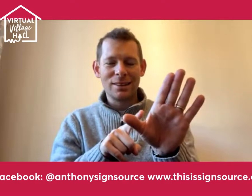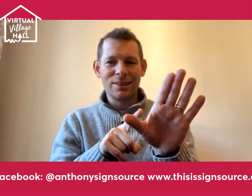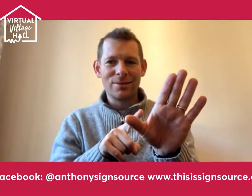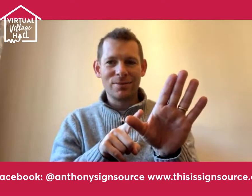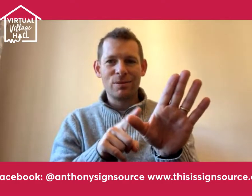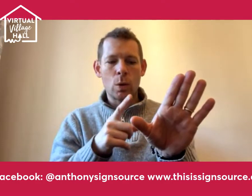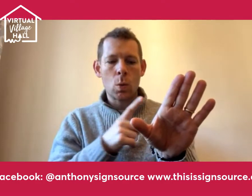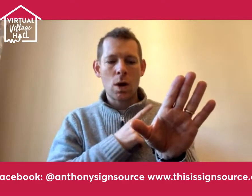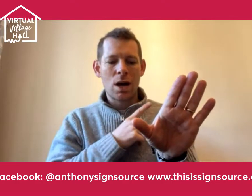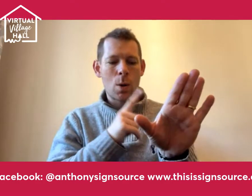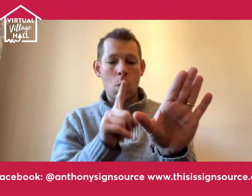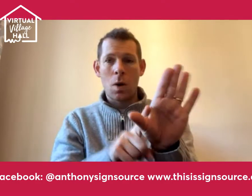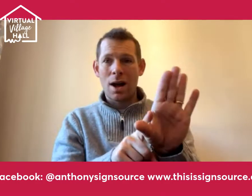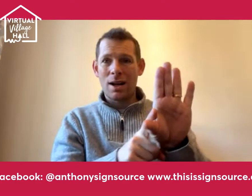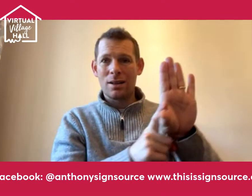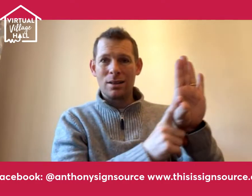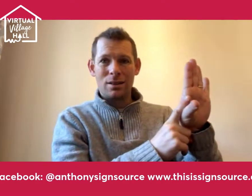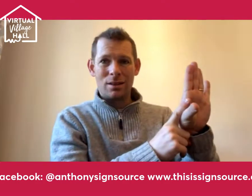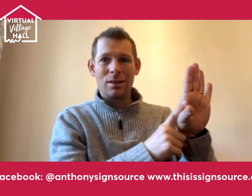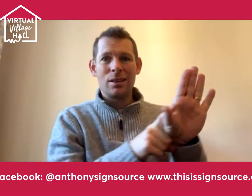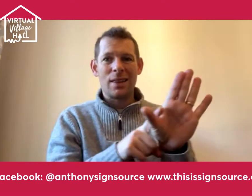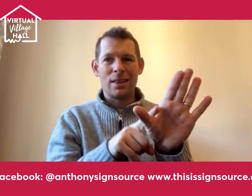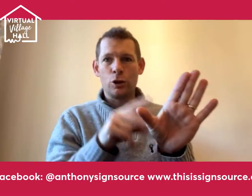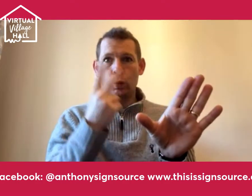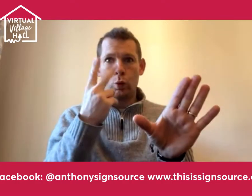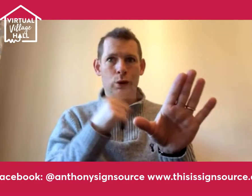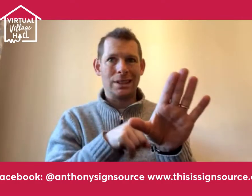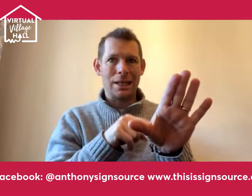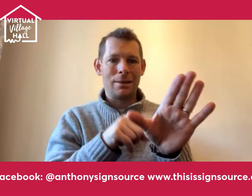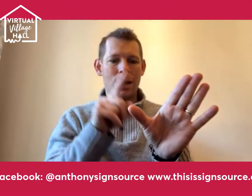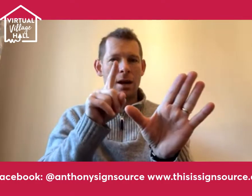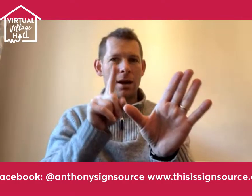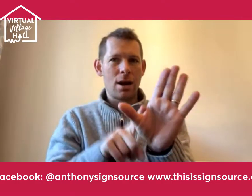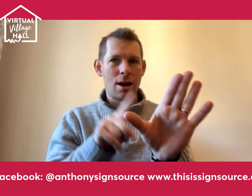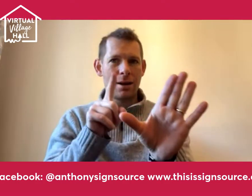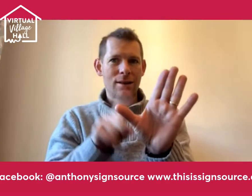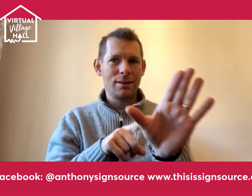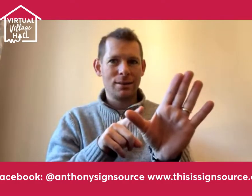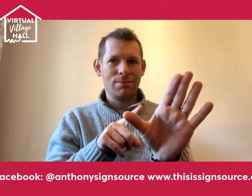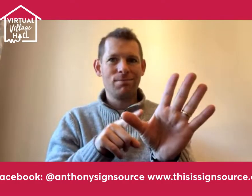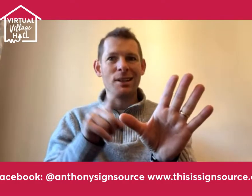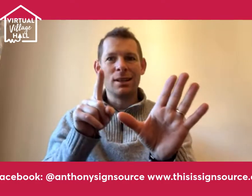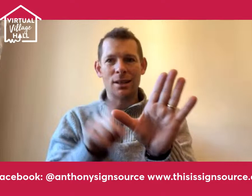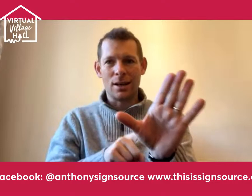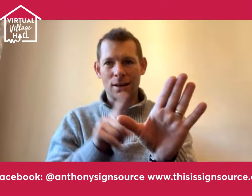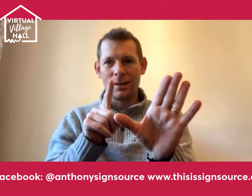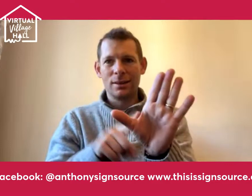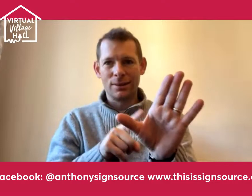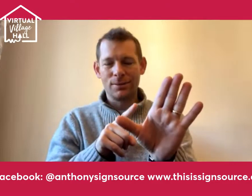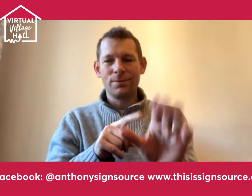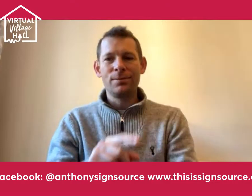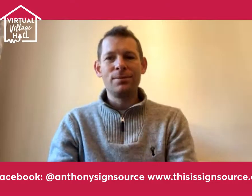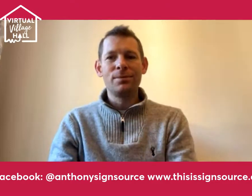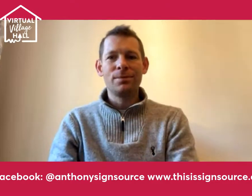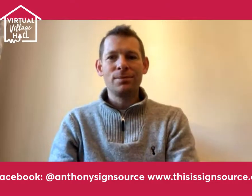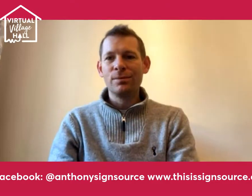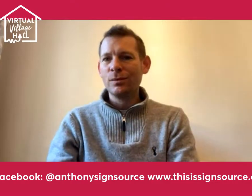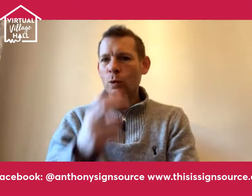and young. So that's your Y if you remember. So you tap twice, and that's the sign for